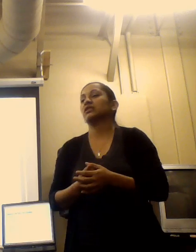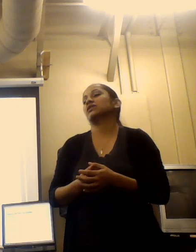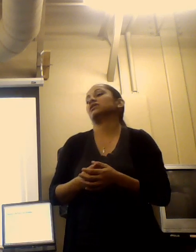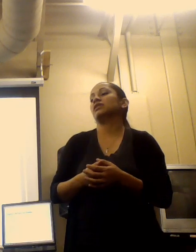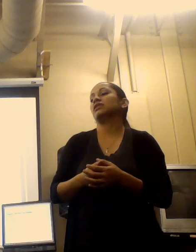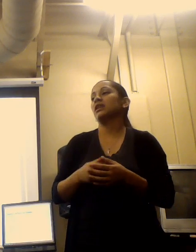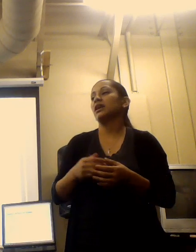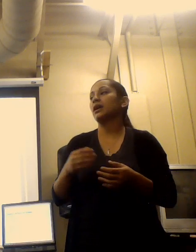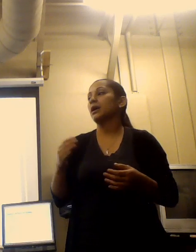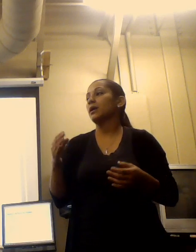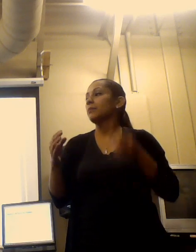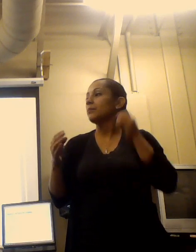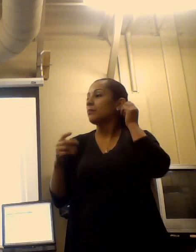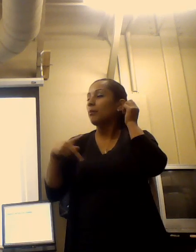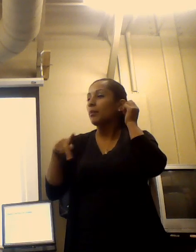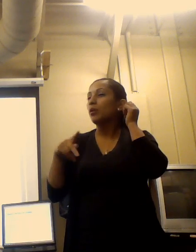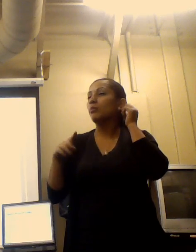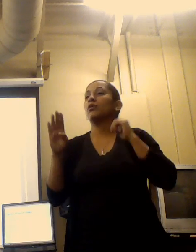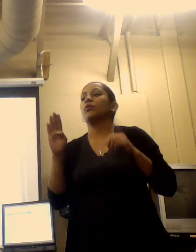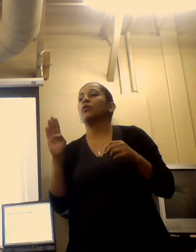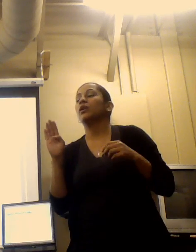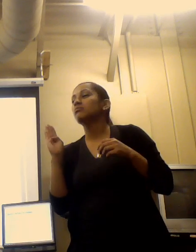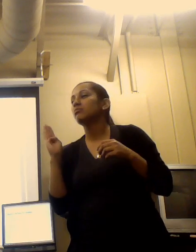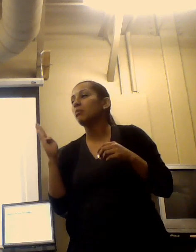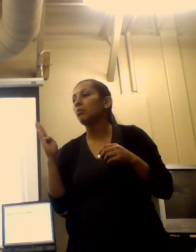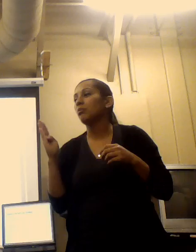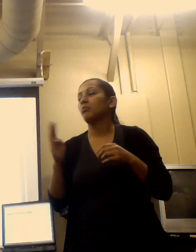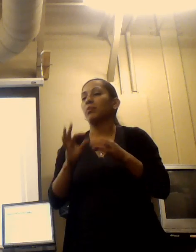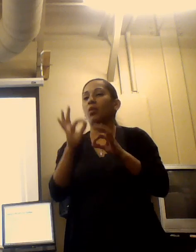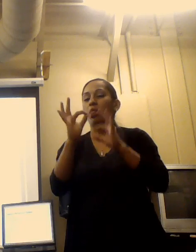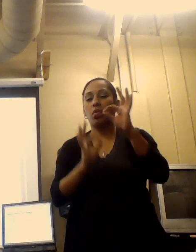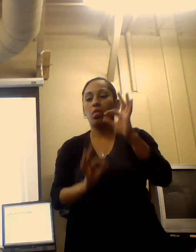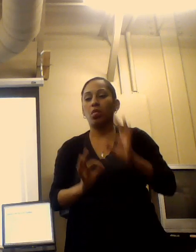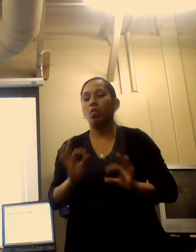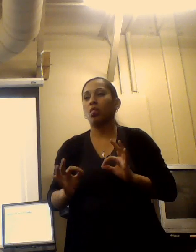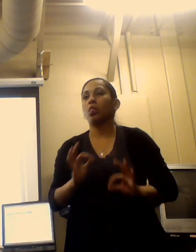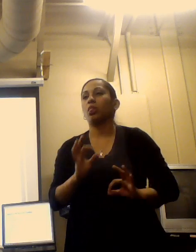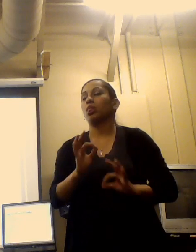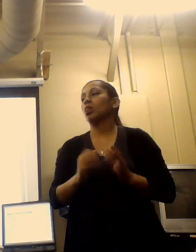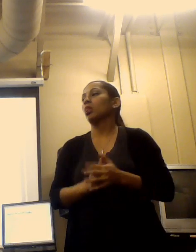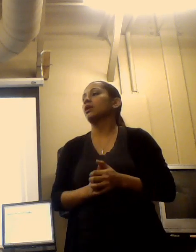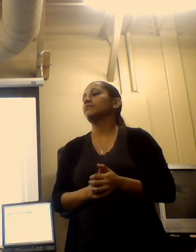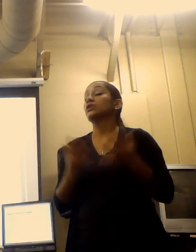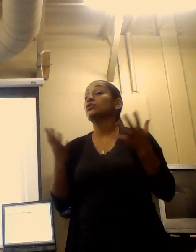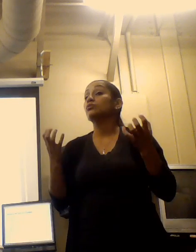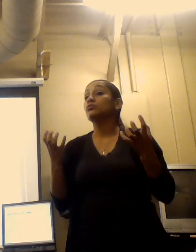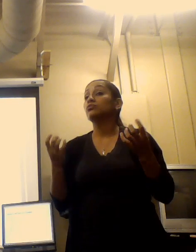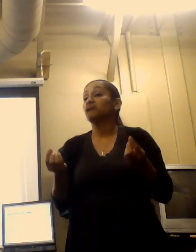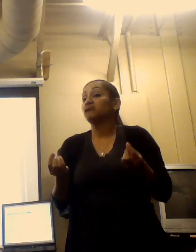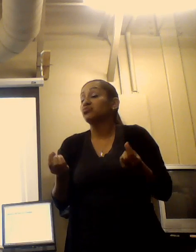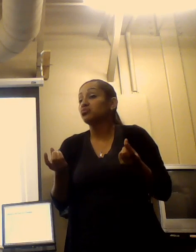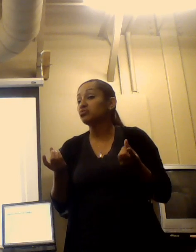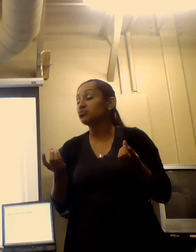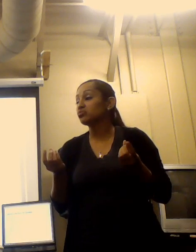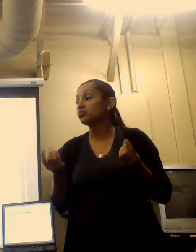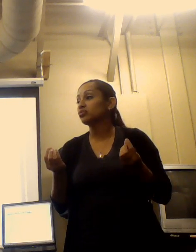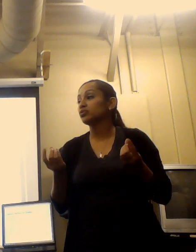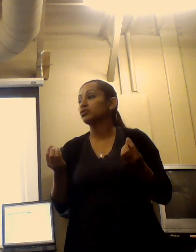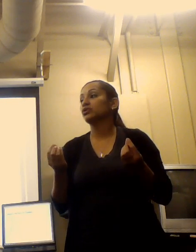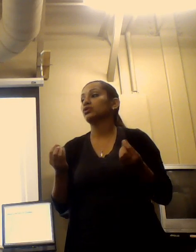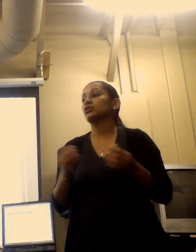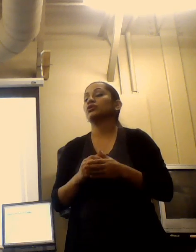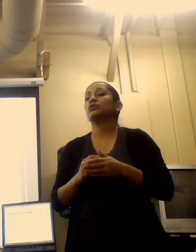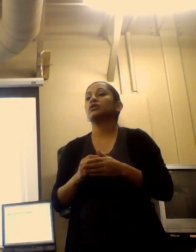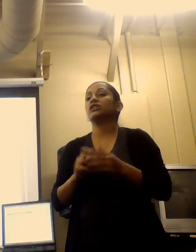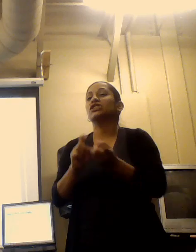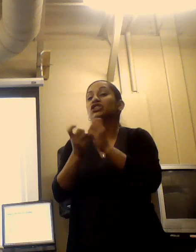And the way that you avoid that is by shooting at the lowest ISO possible. So when you're outside on a sunny day, don't